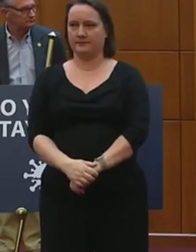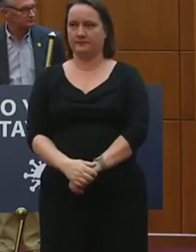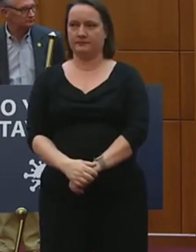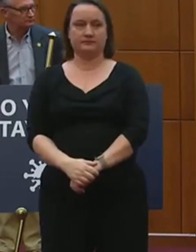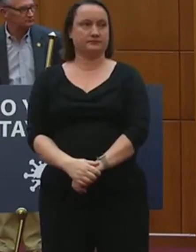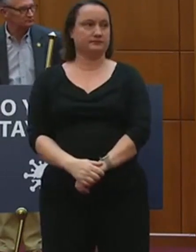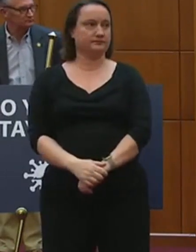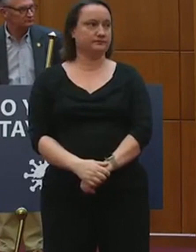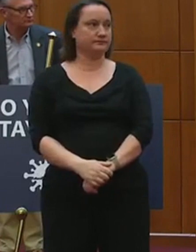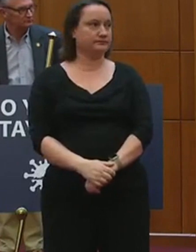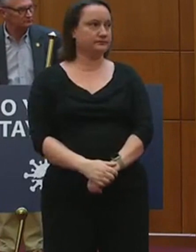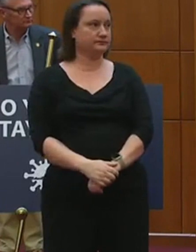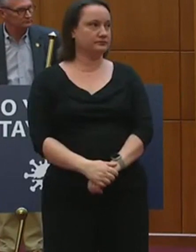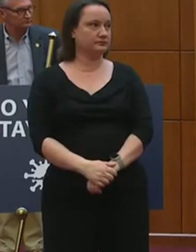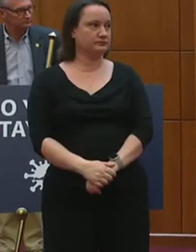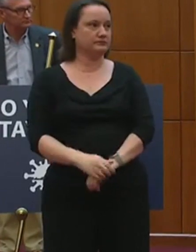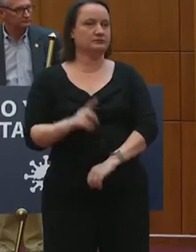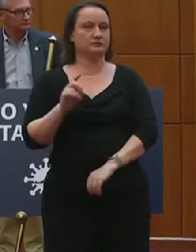Dr. Carey, please.